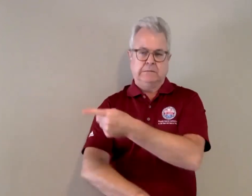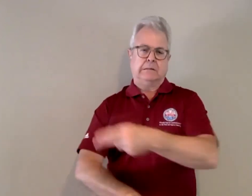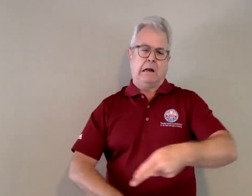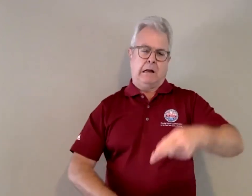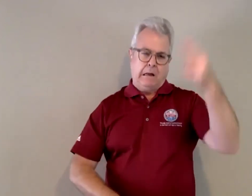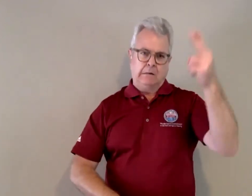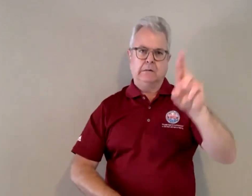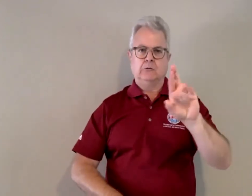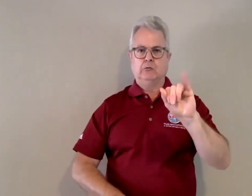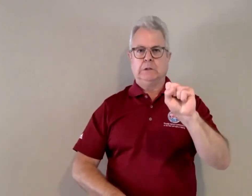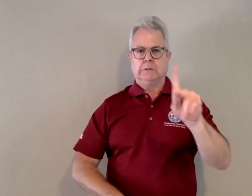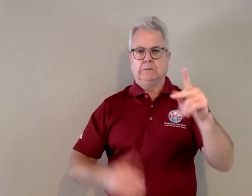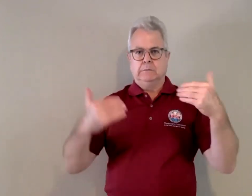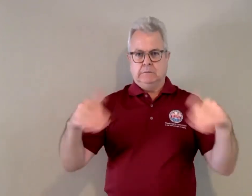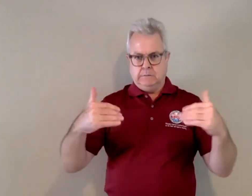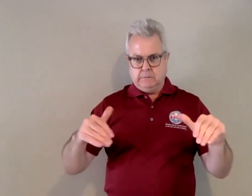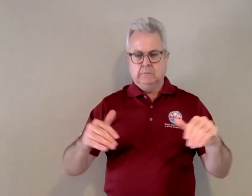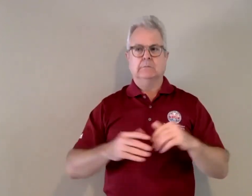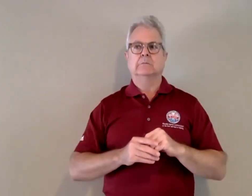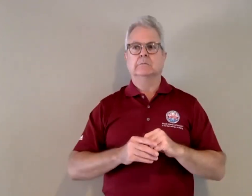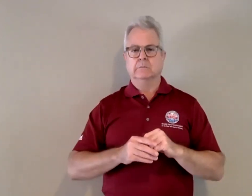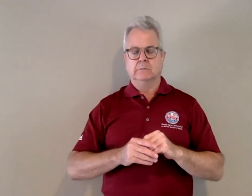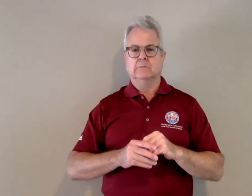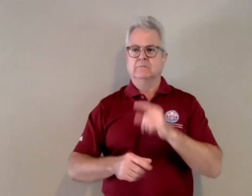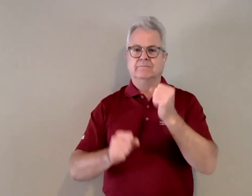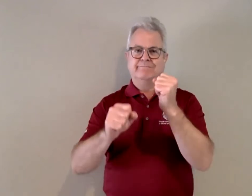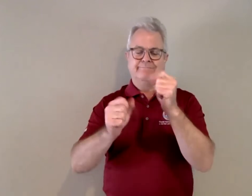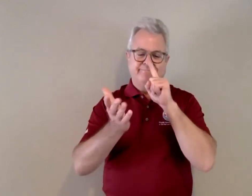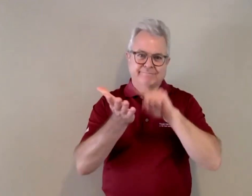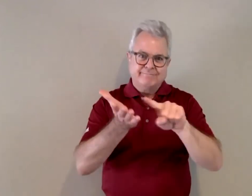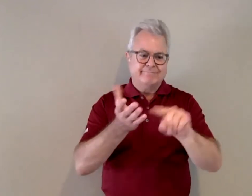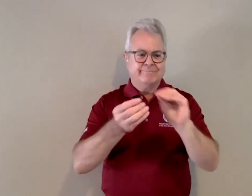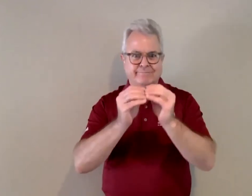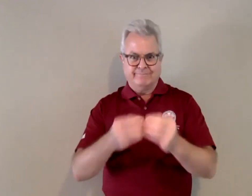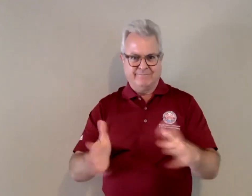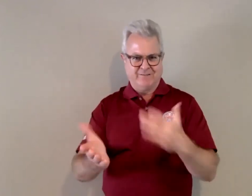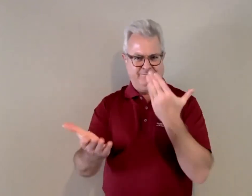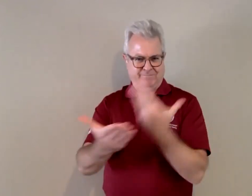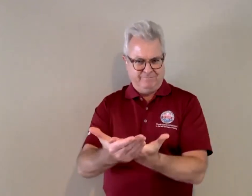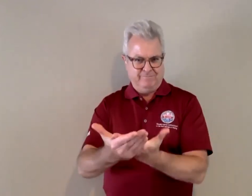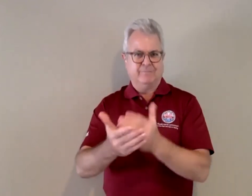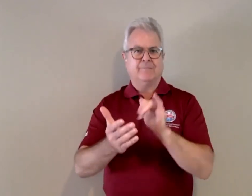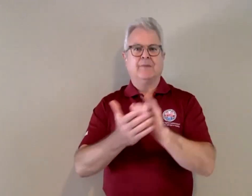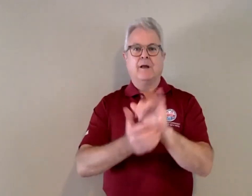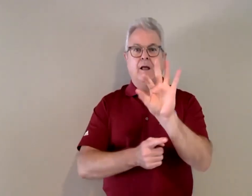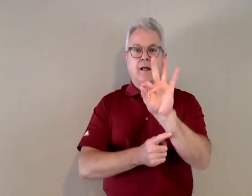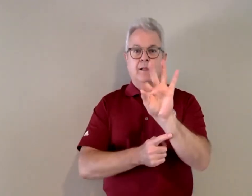said so, that people who have not been vaccinated are at the highest risk of getting COVID. And they